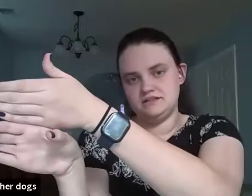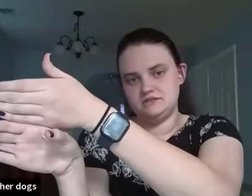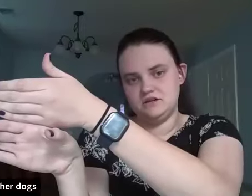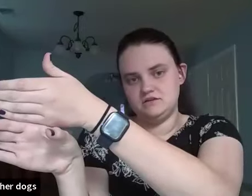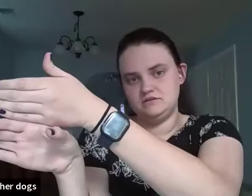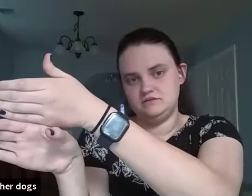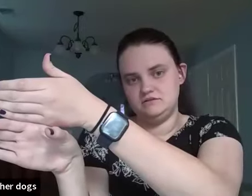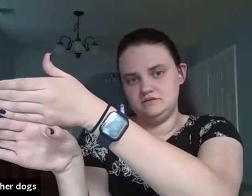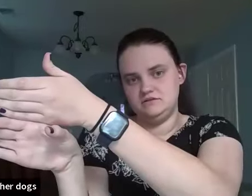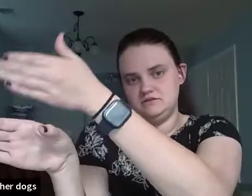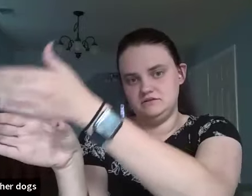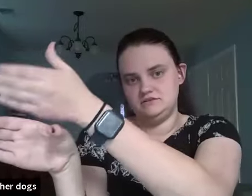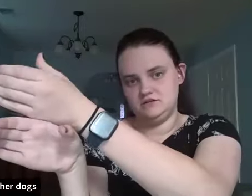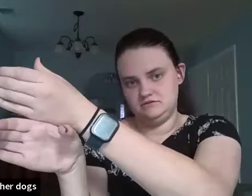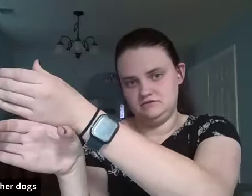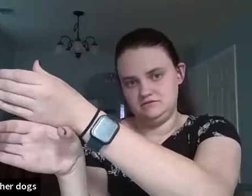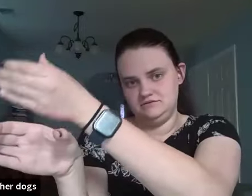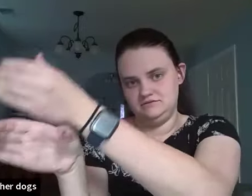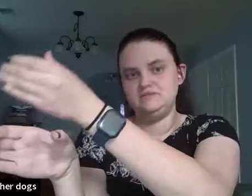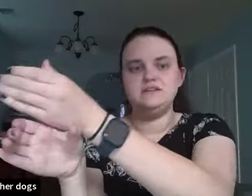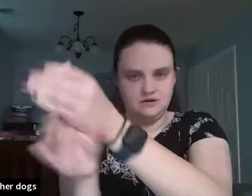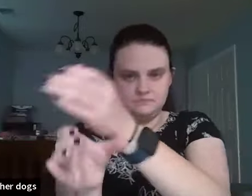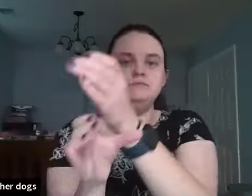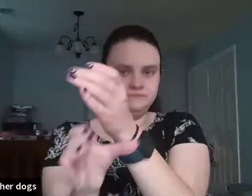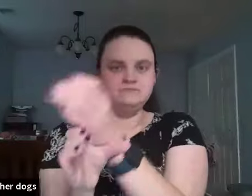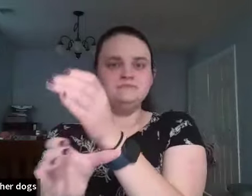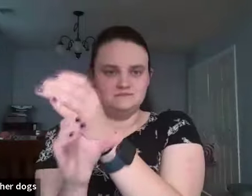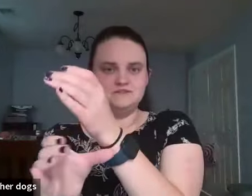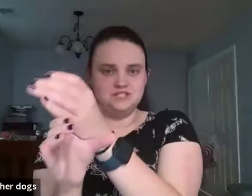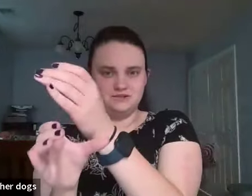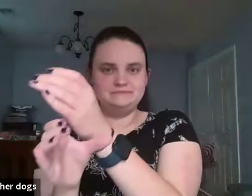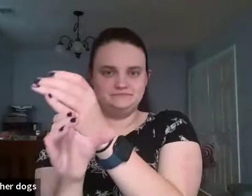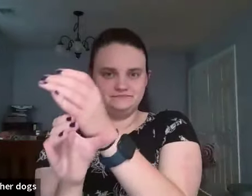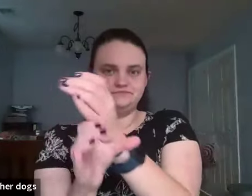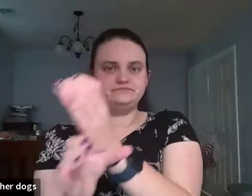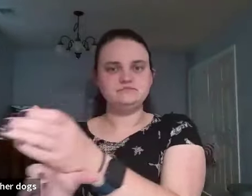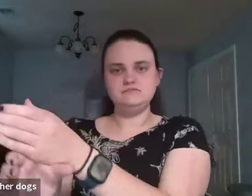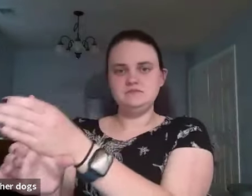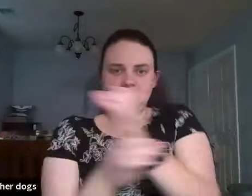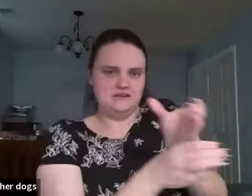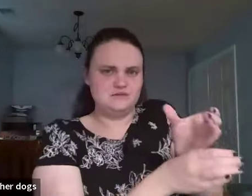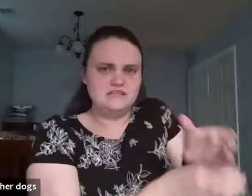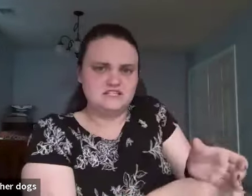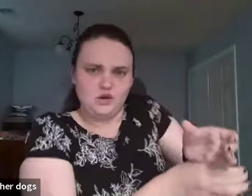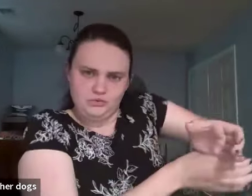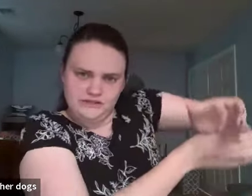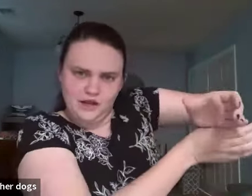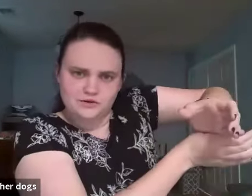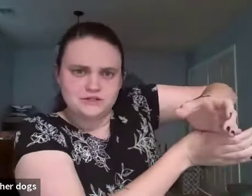next to each other. Chill. There. Chill. This one's actually a really hard one